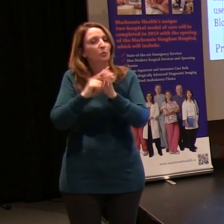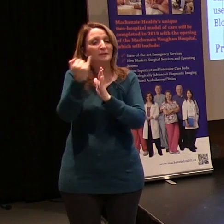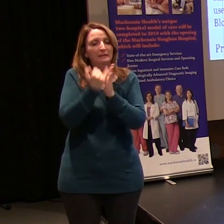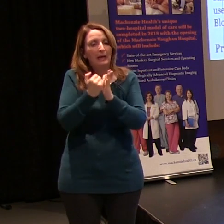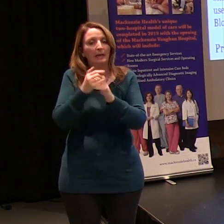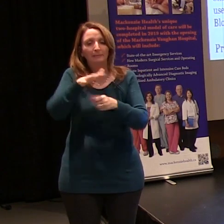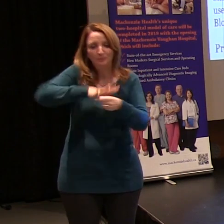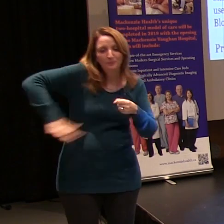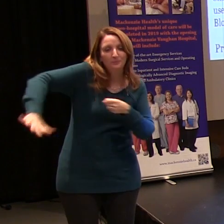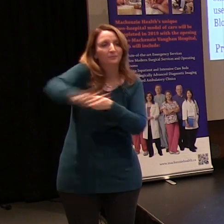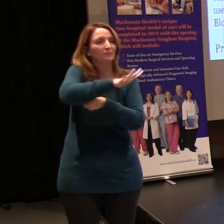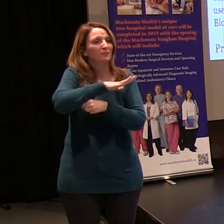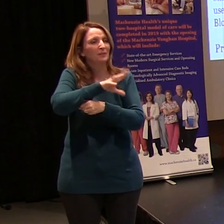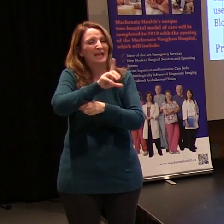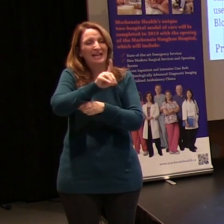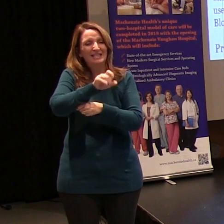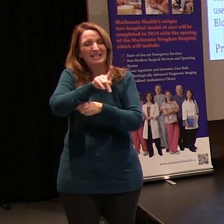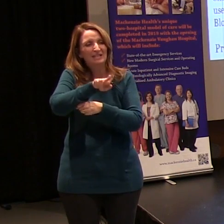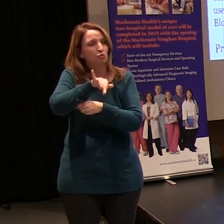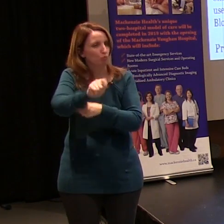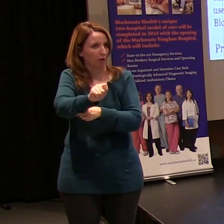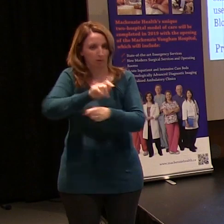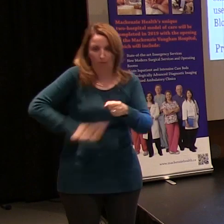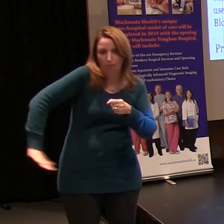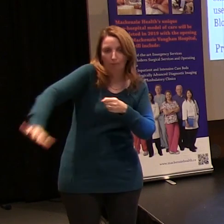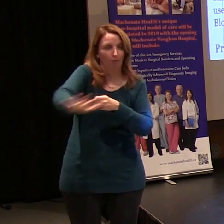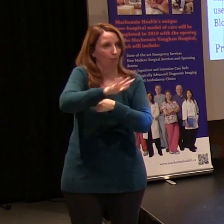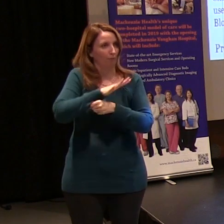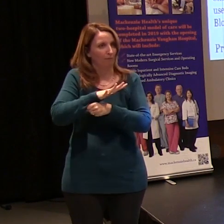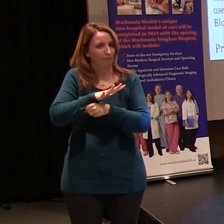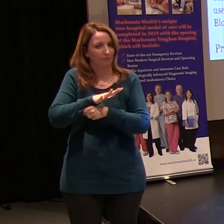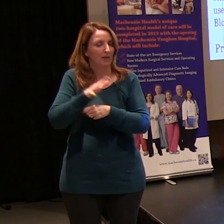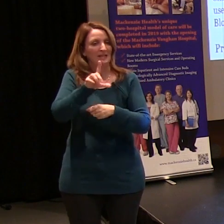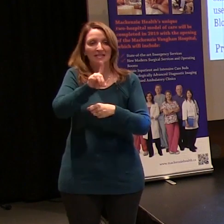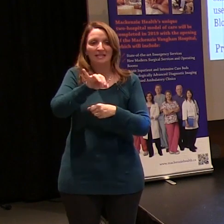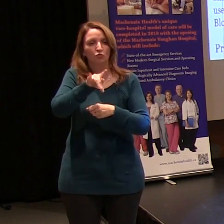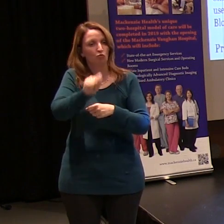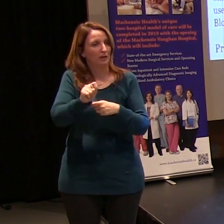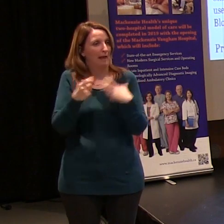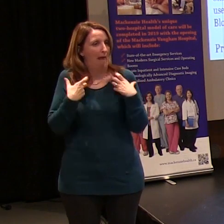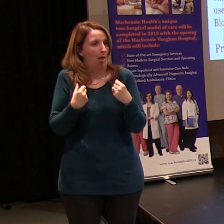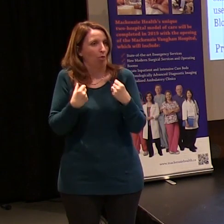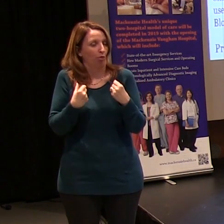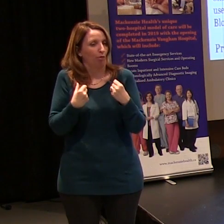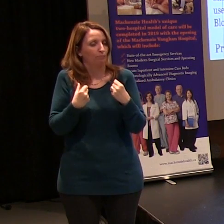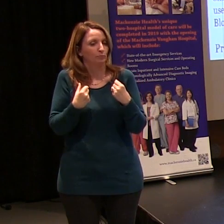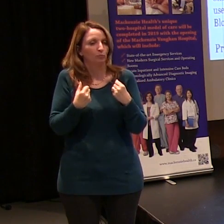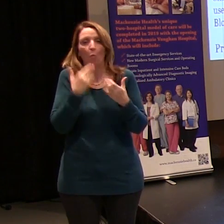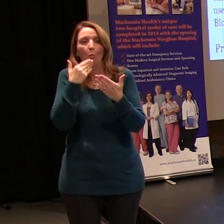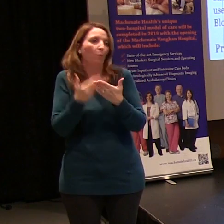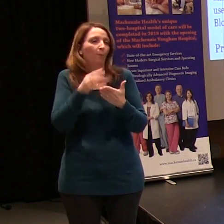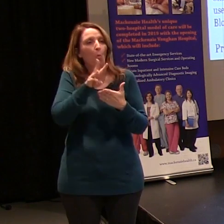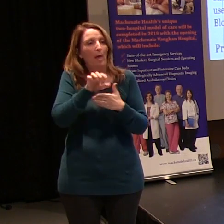of Vaughan. Somehow we're starting feeling like, you know, a district of health and wellness. That's a lot of things around